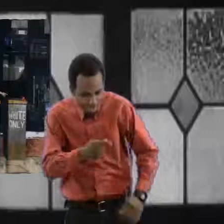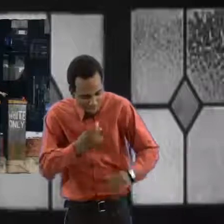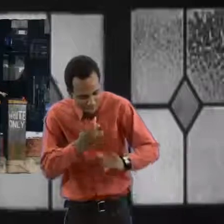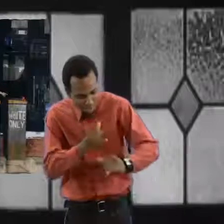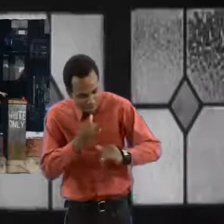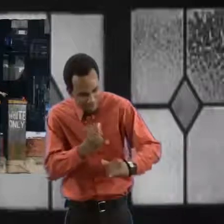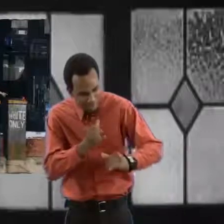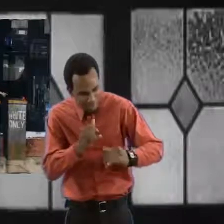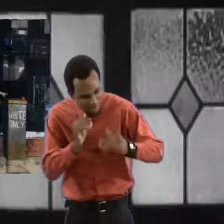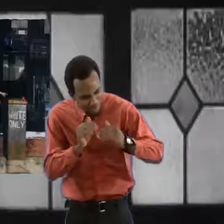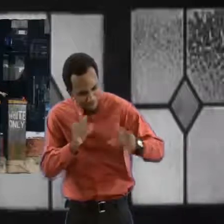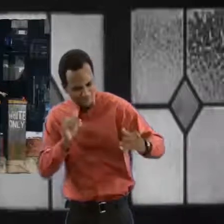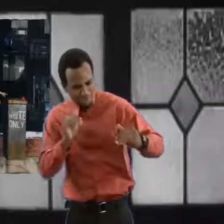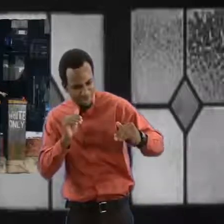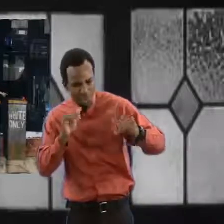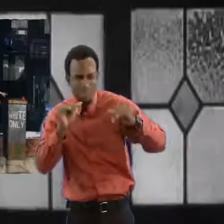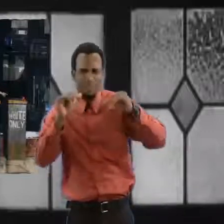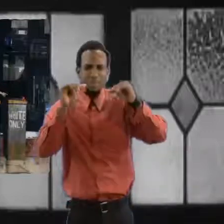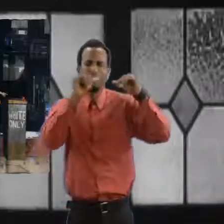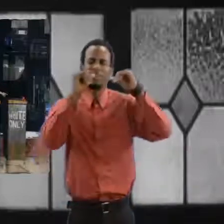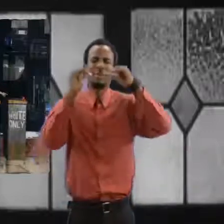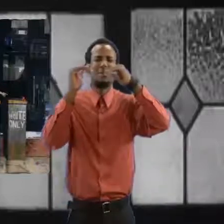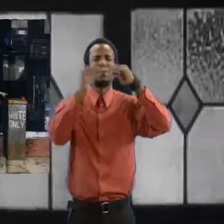You are as good as anyone.